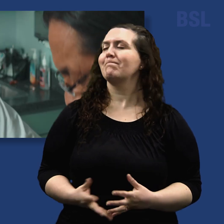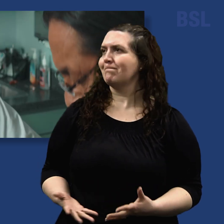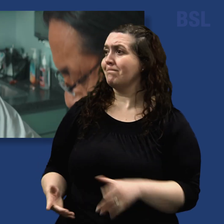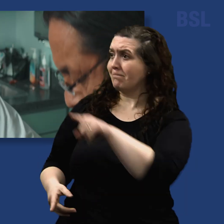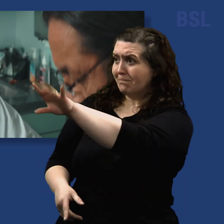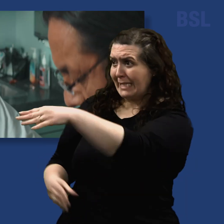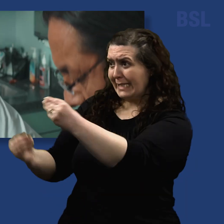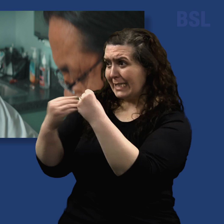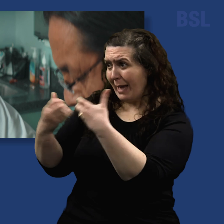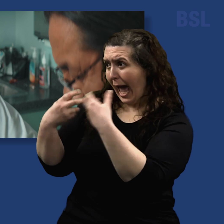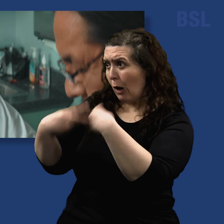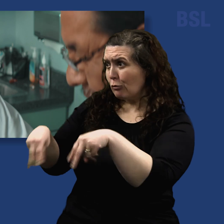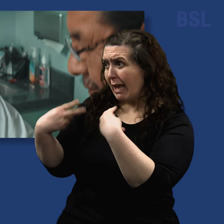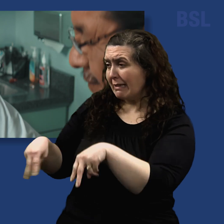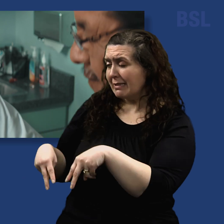Can you teach me to dance?